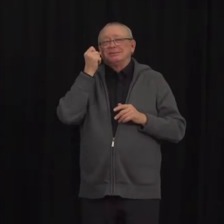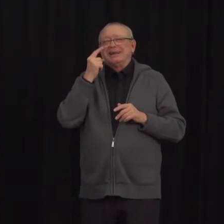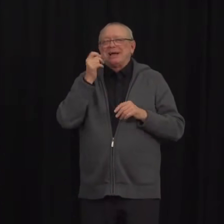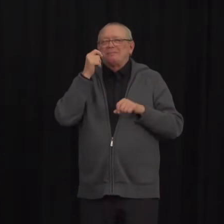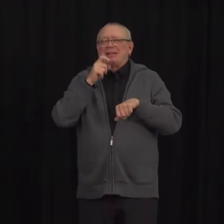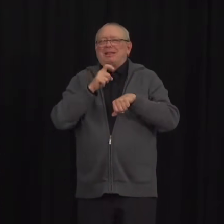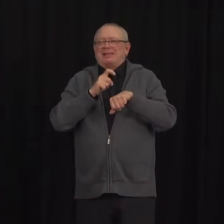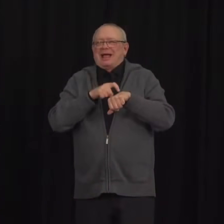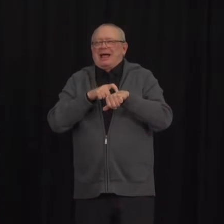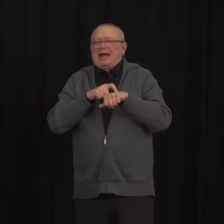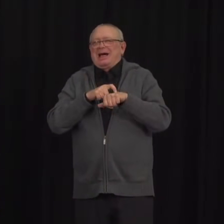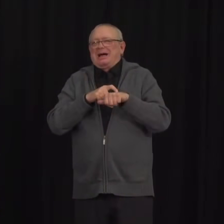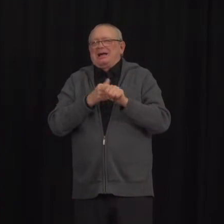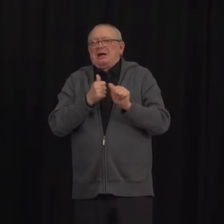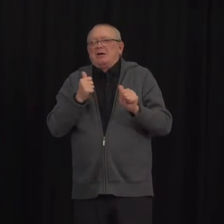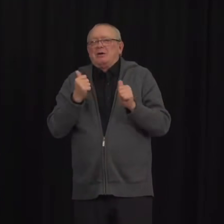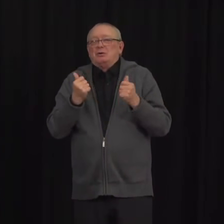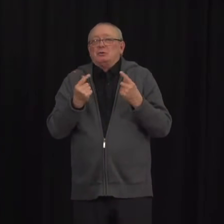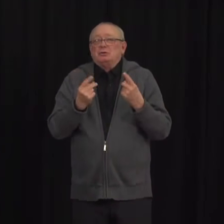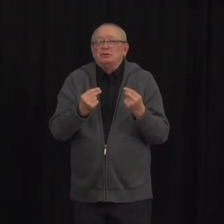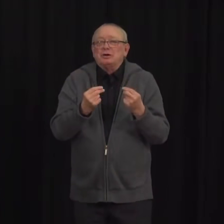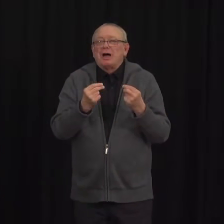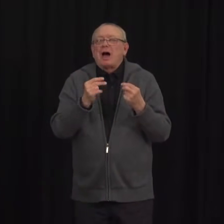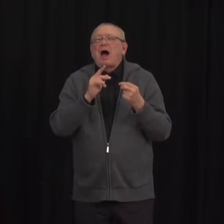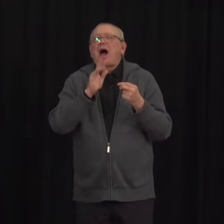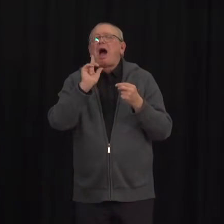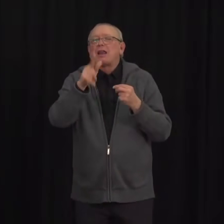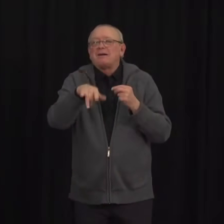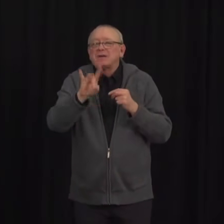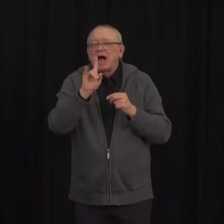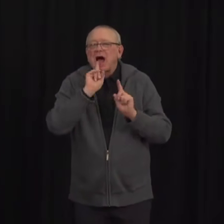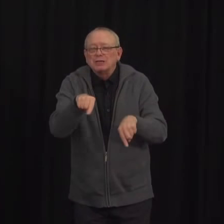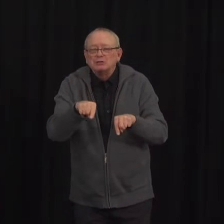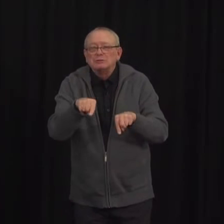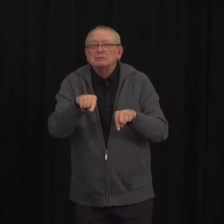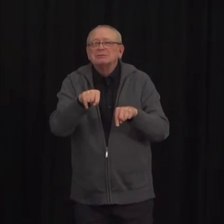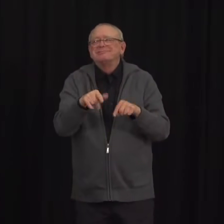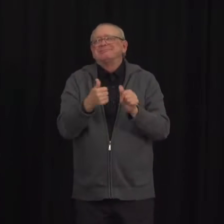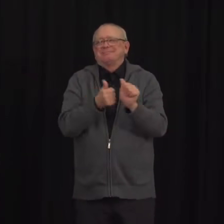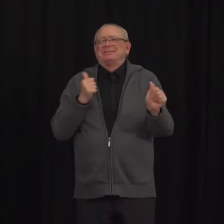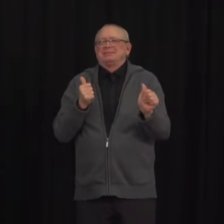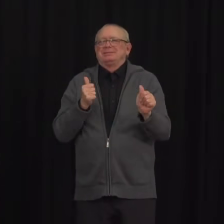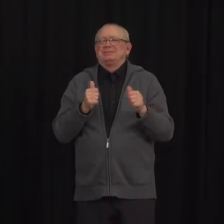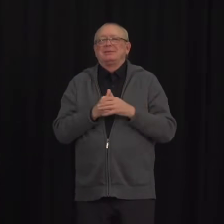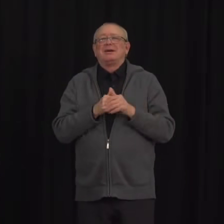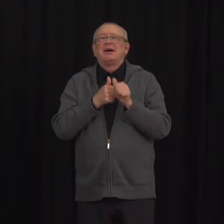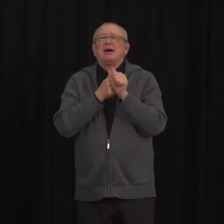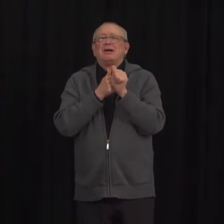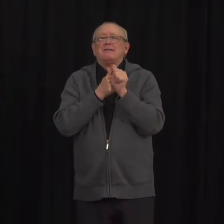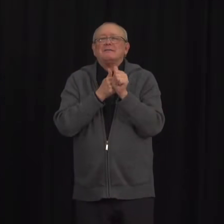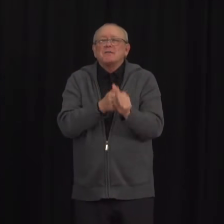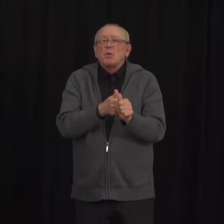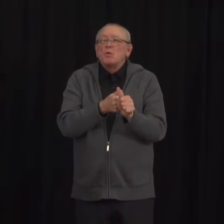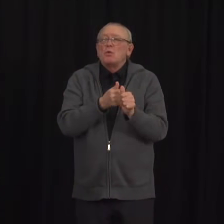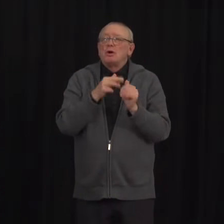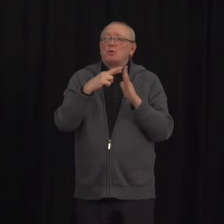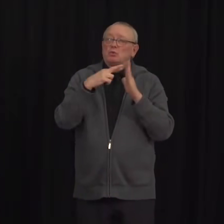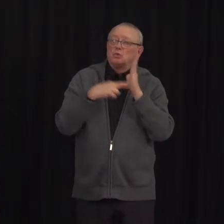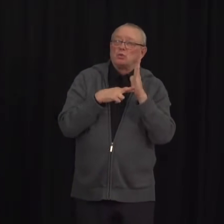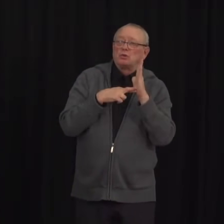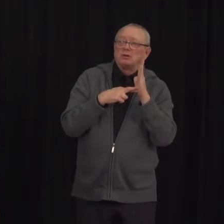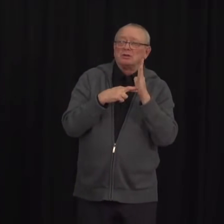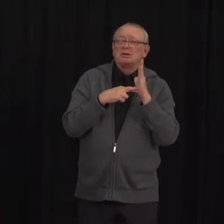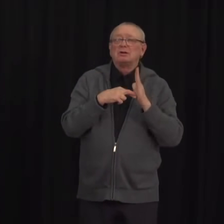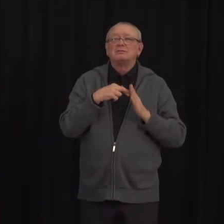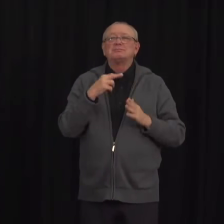their results. If we all follow public health measures, along with any additional restrictions in our communities, we could start to see